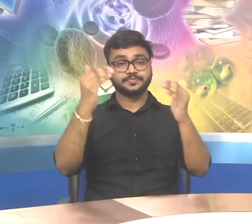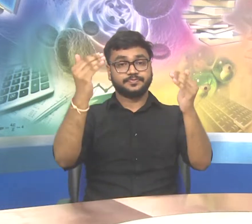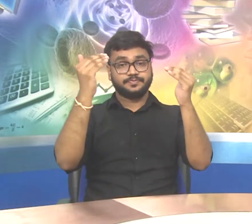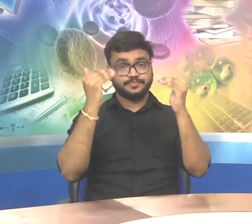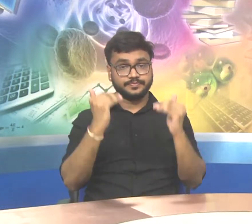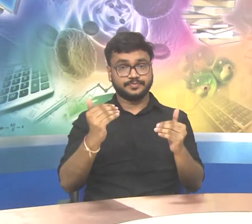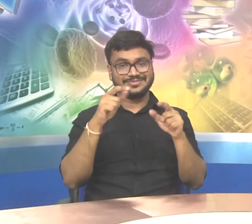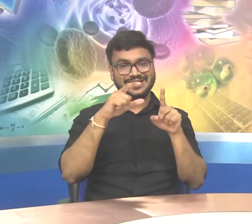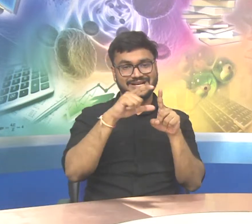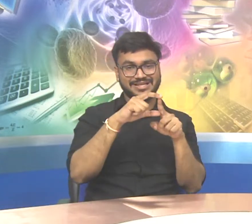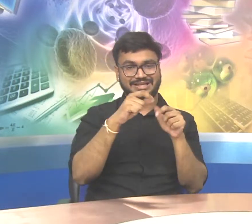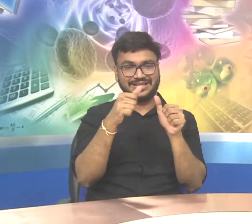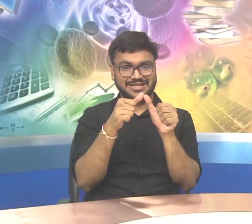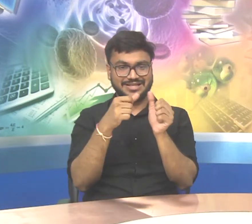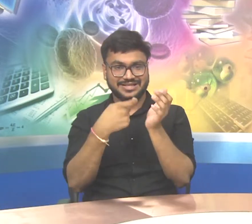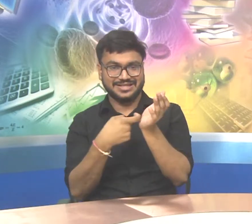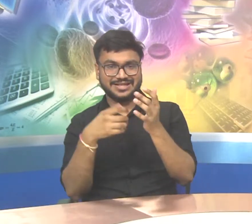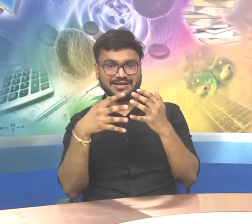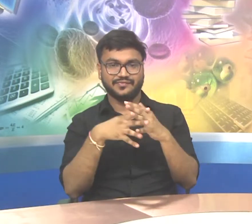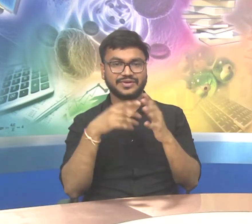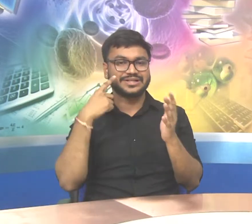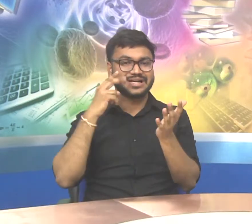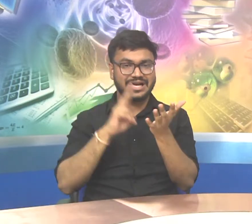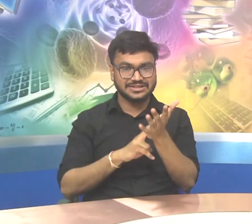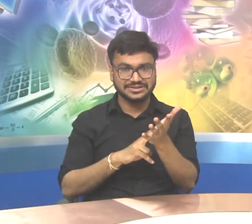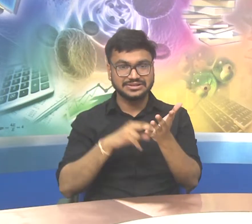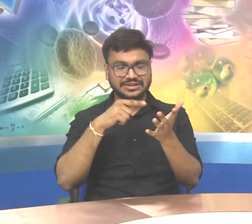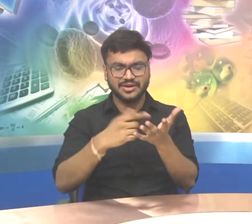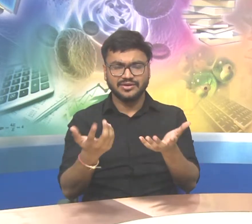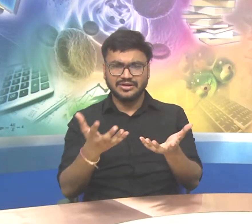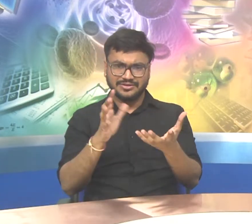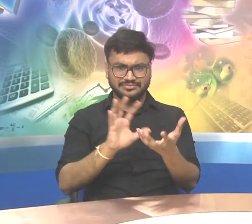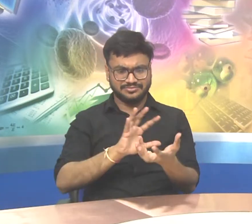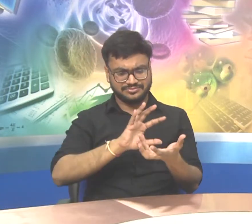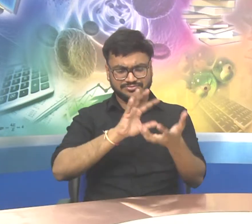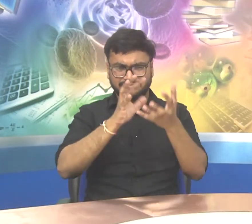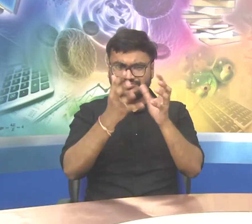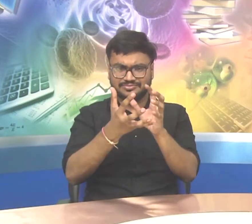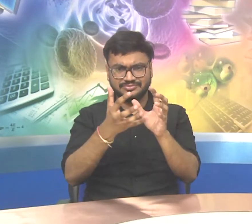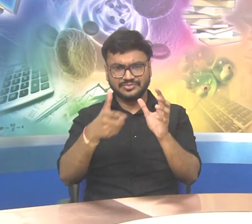aware of Darwin's major contributions.